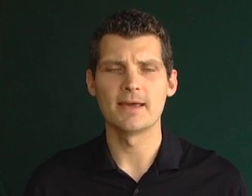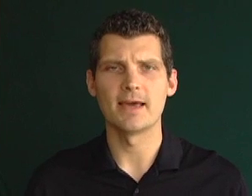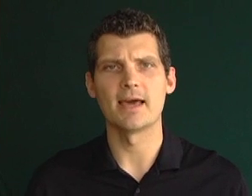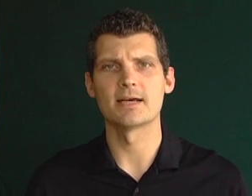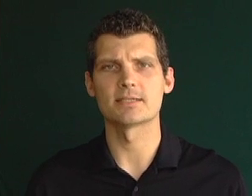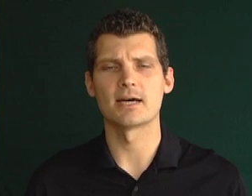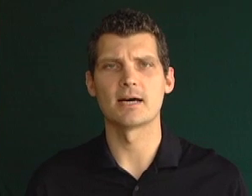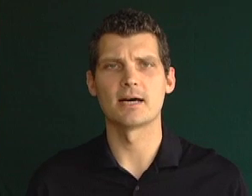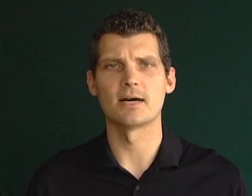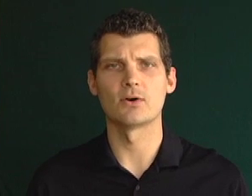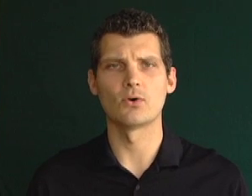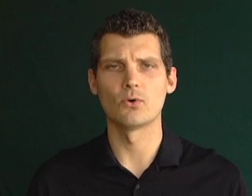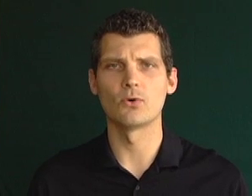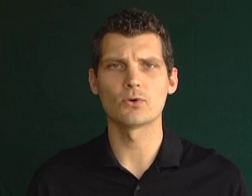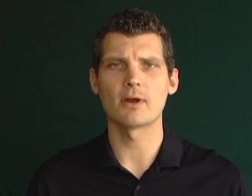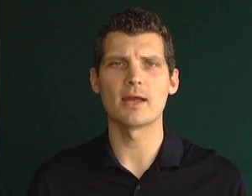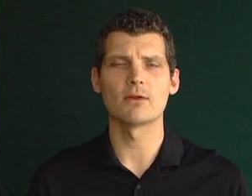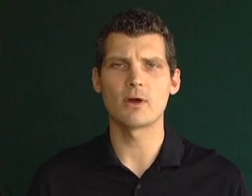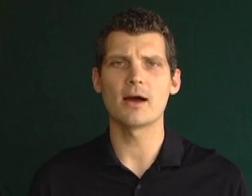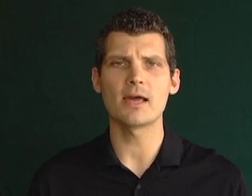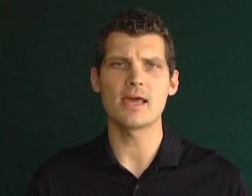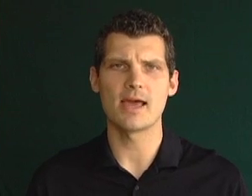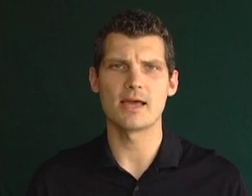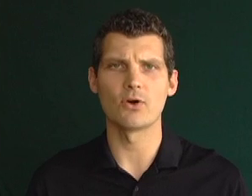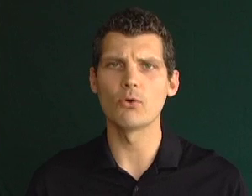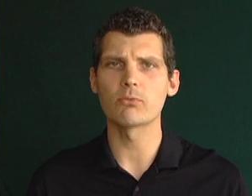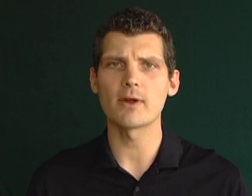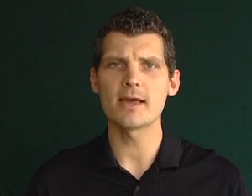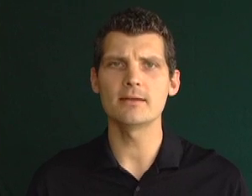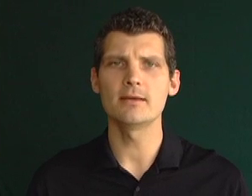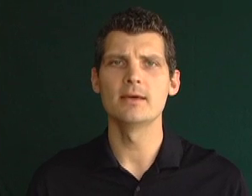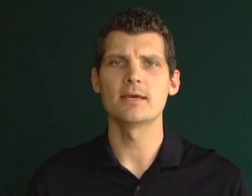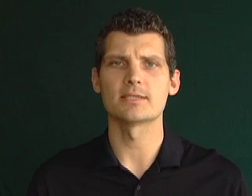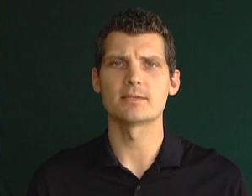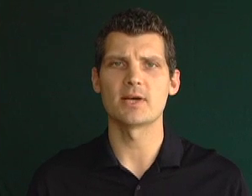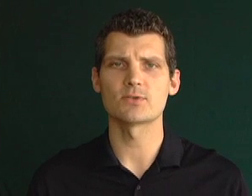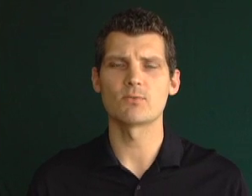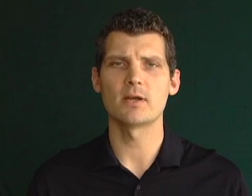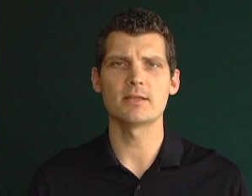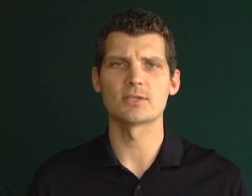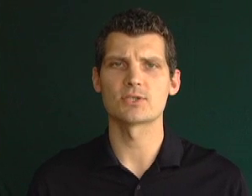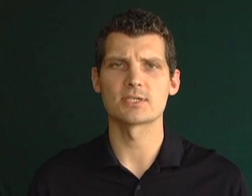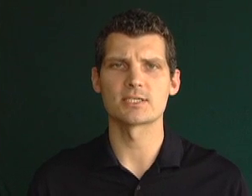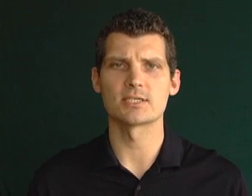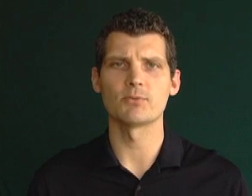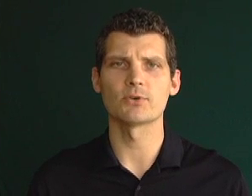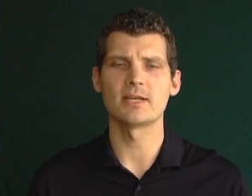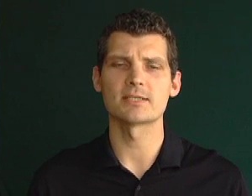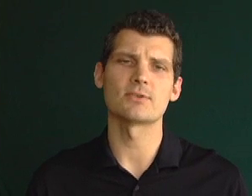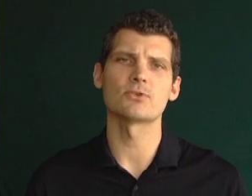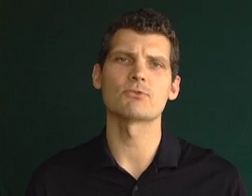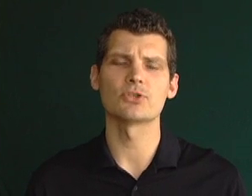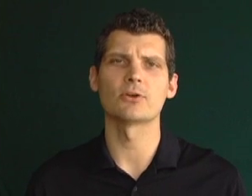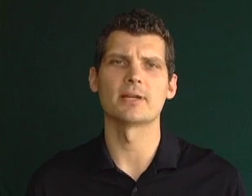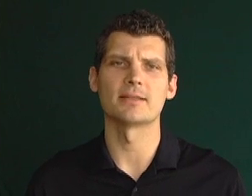It has whole grain rye, and oat bran is the best one. It's just like simple ingredients and there's no sugar in it. This